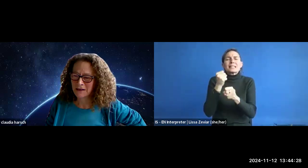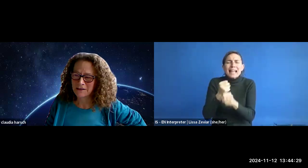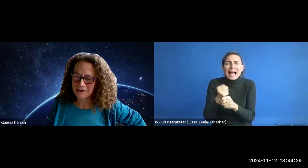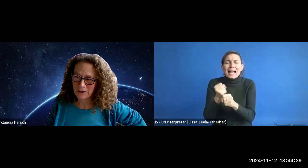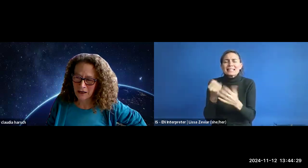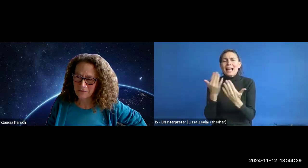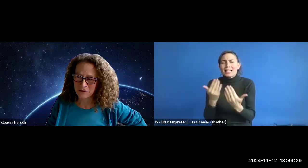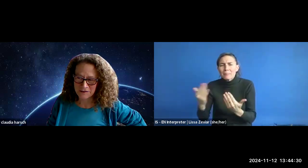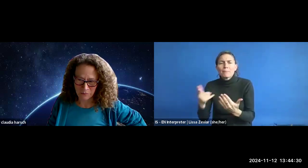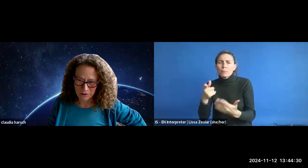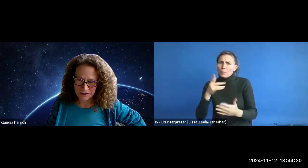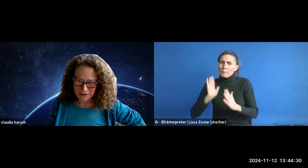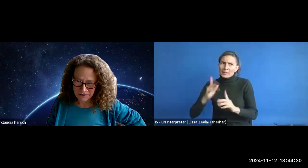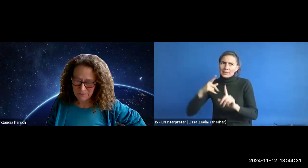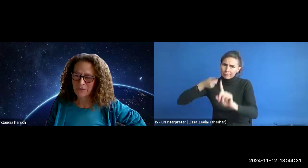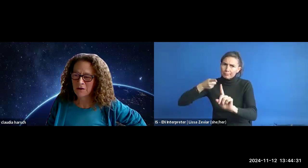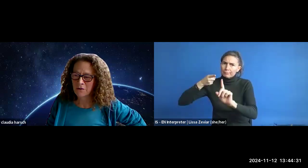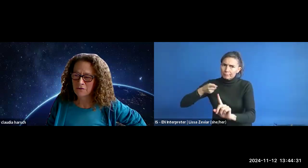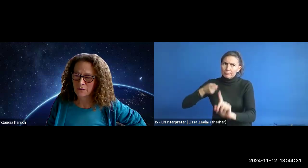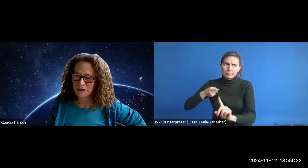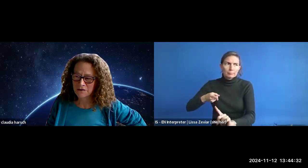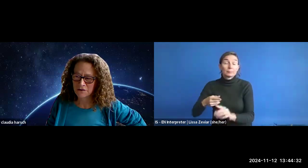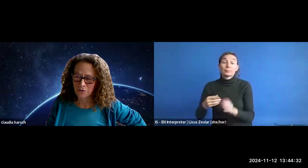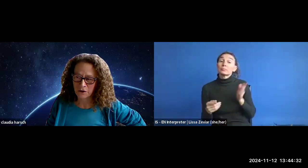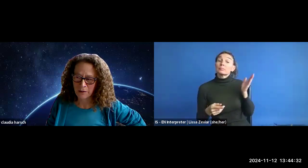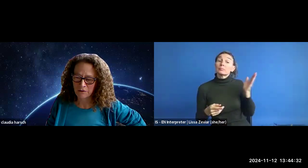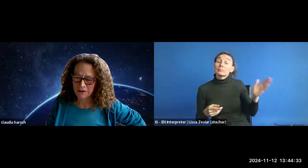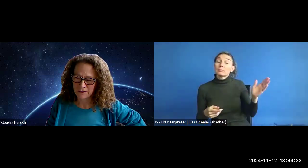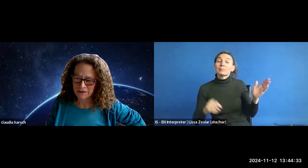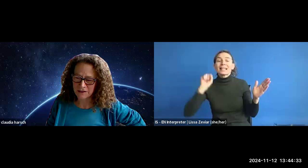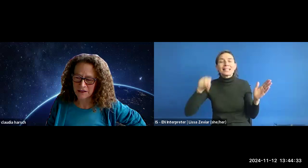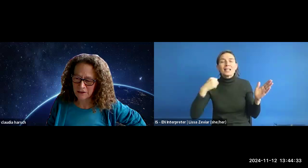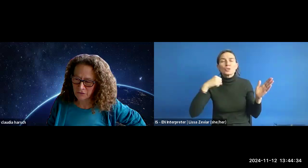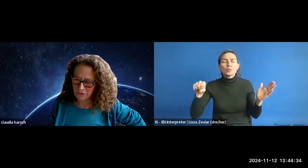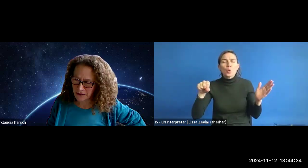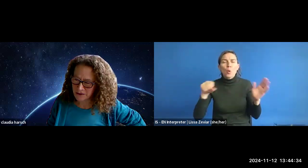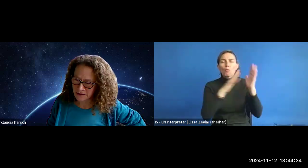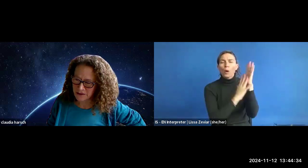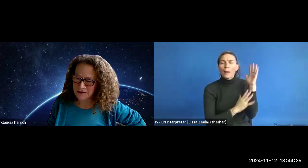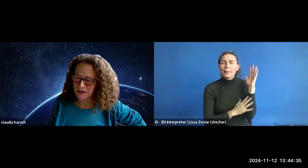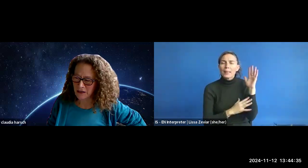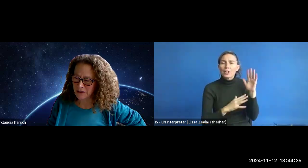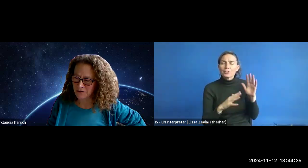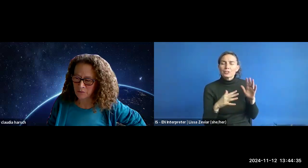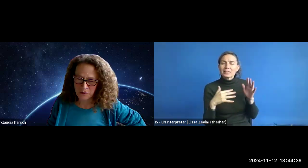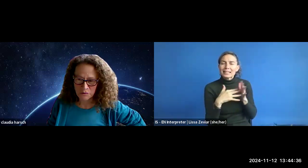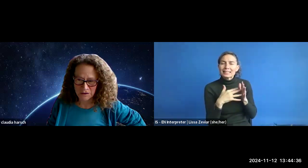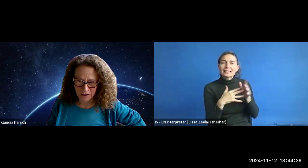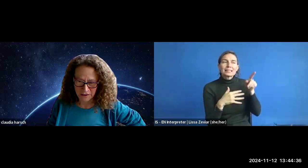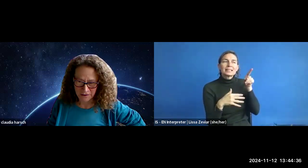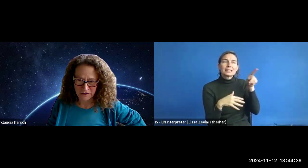item. And here we have an example test from the yes/no vocabulary test. Again, you find this under